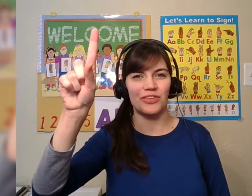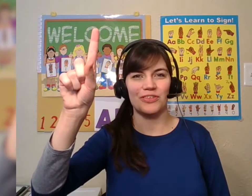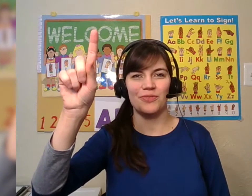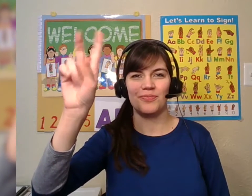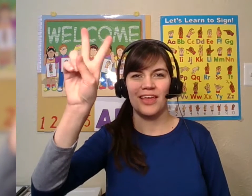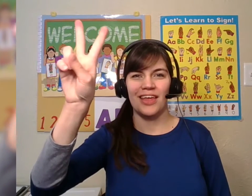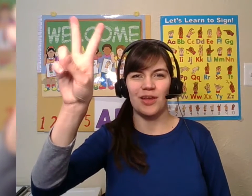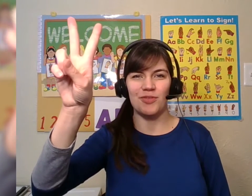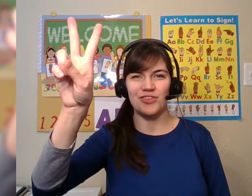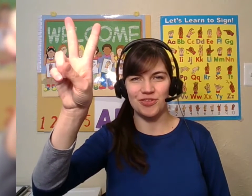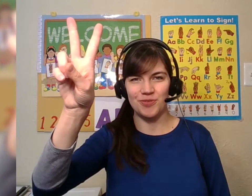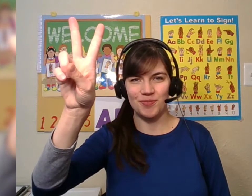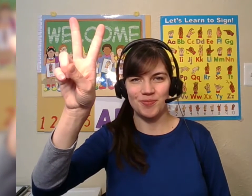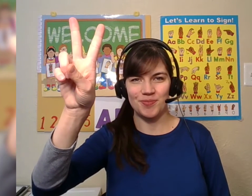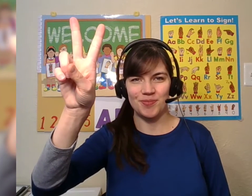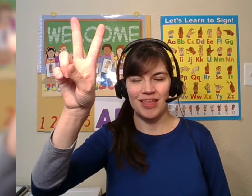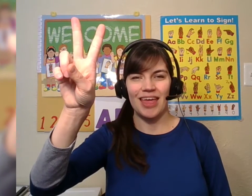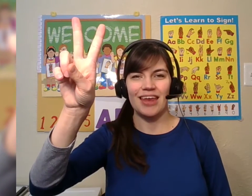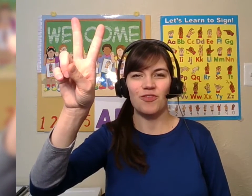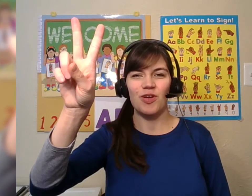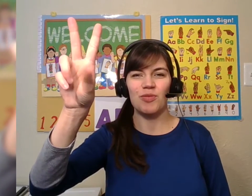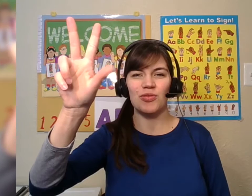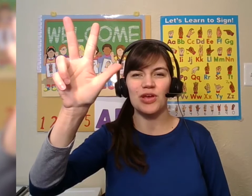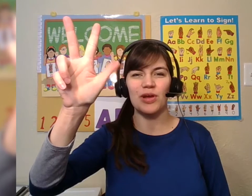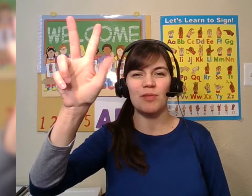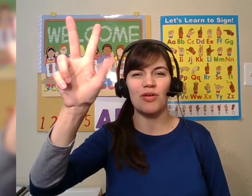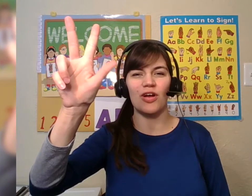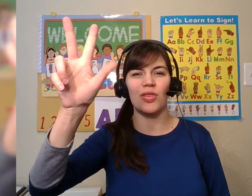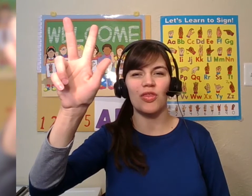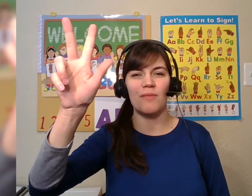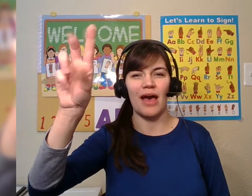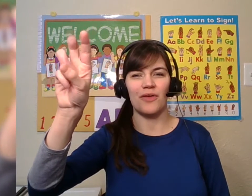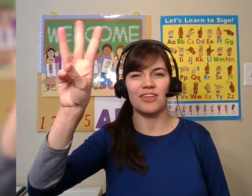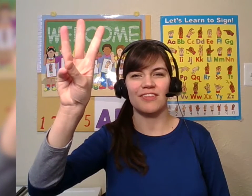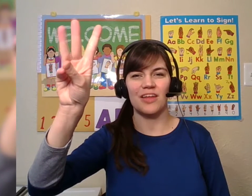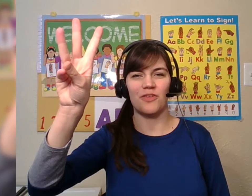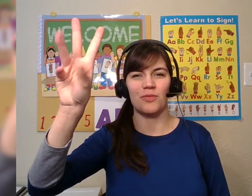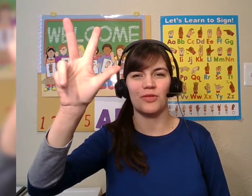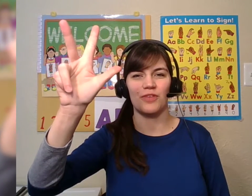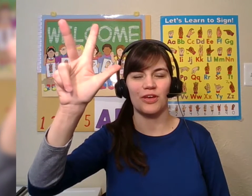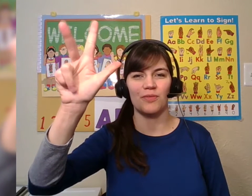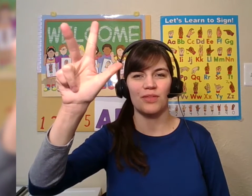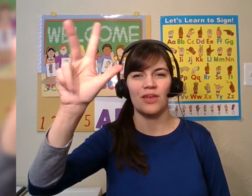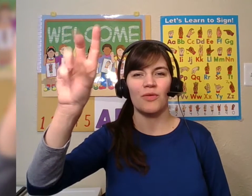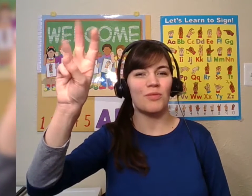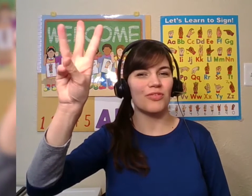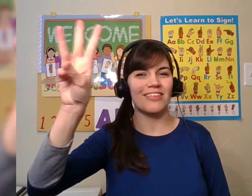do. Number 2. Now for number 3, we're going to put our thumb out instead of our middle finger. Remember, this is